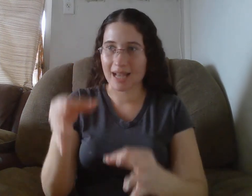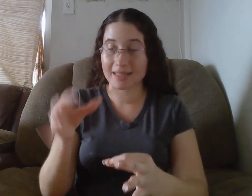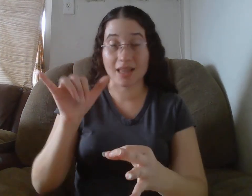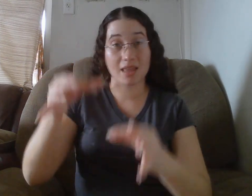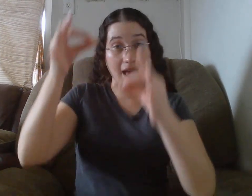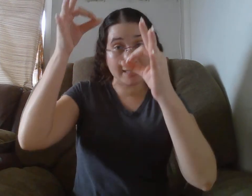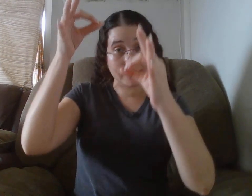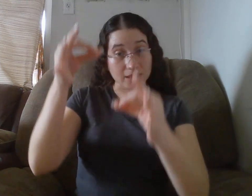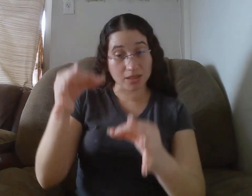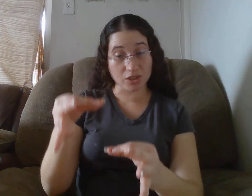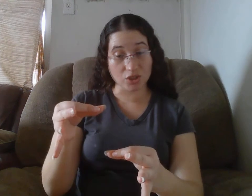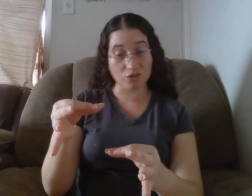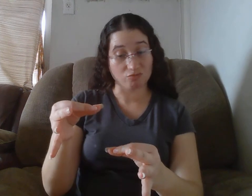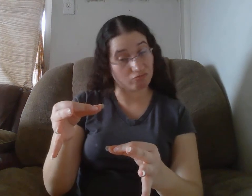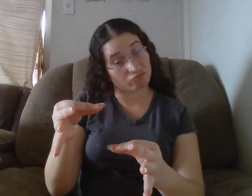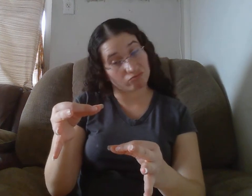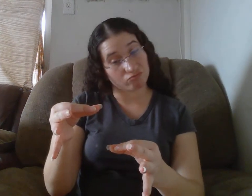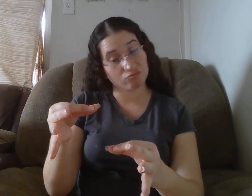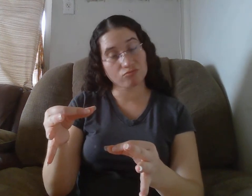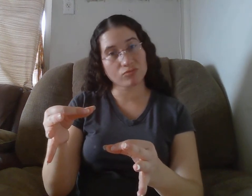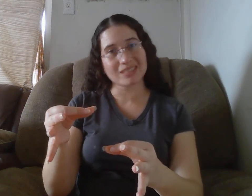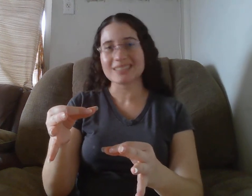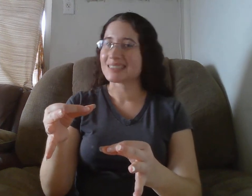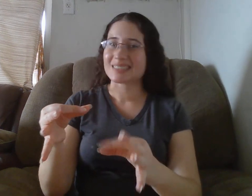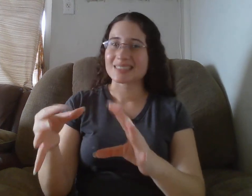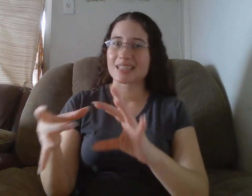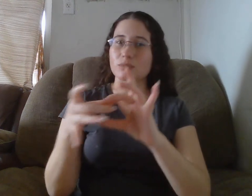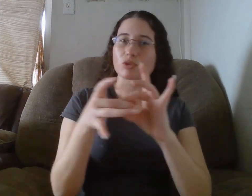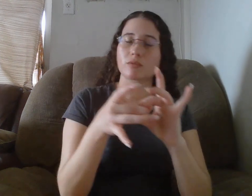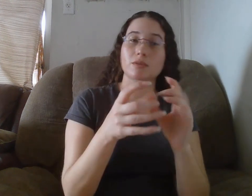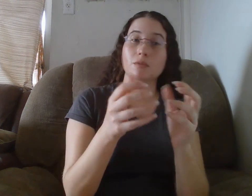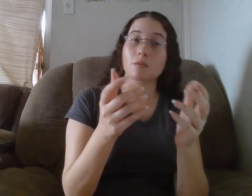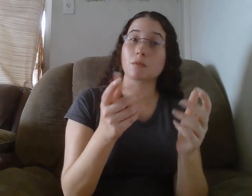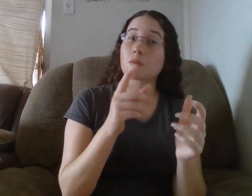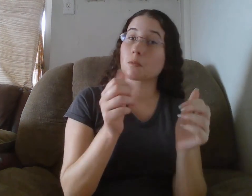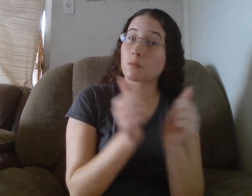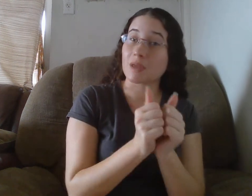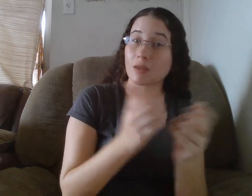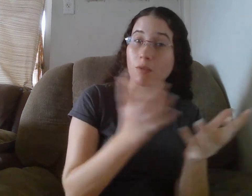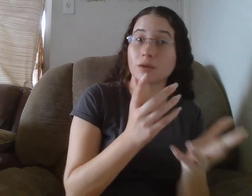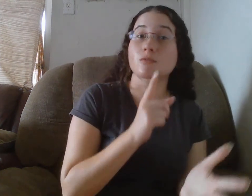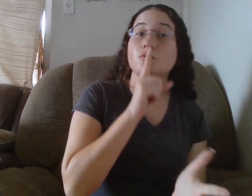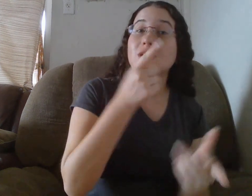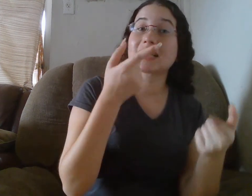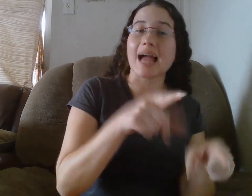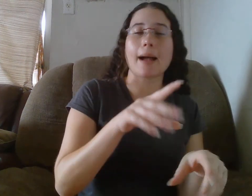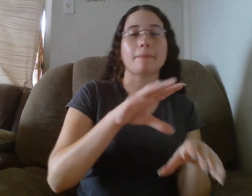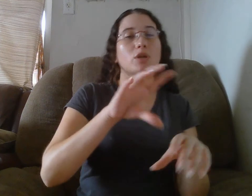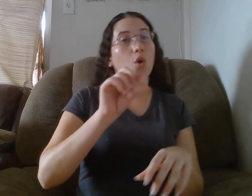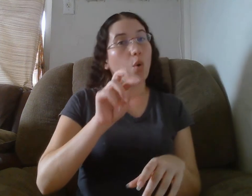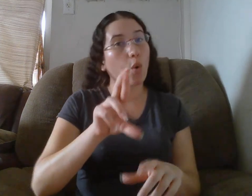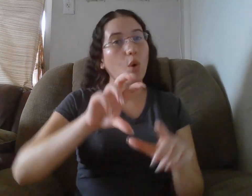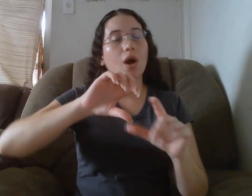or may not be associated with what you actually experienced, but what you decided you experienced. So it's a cognitive